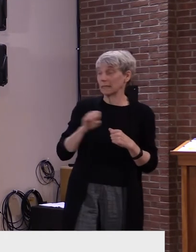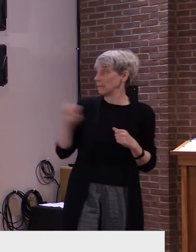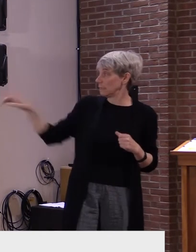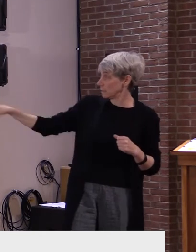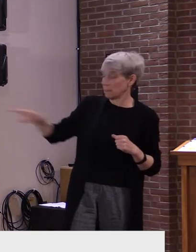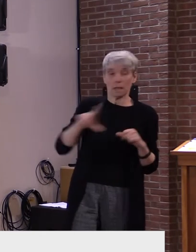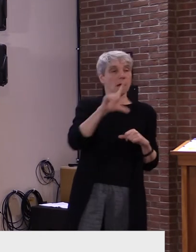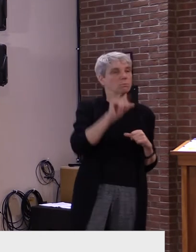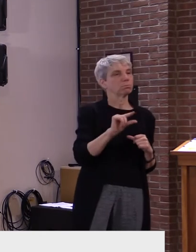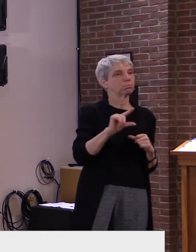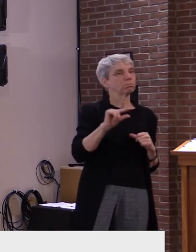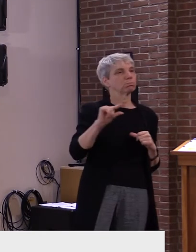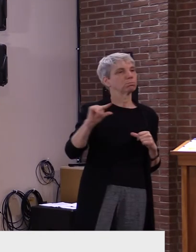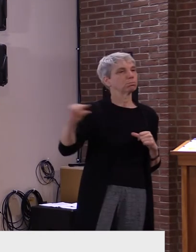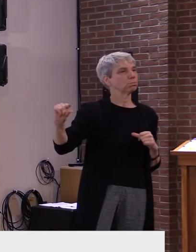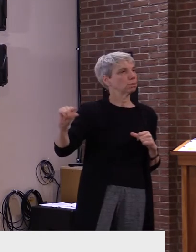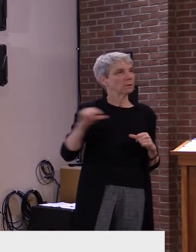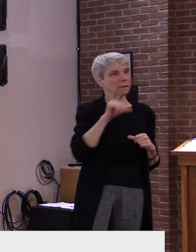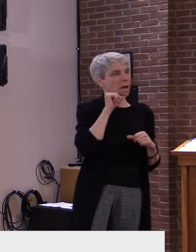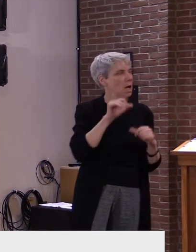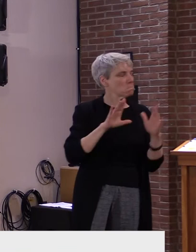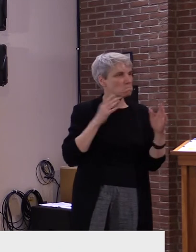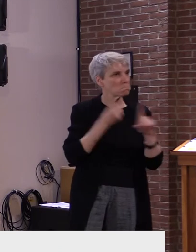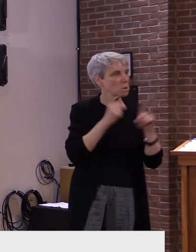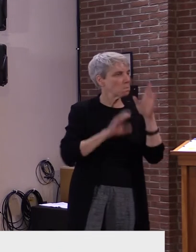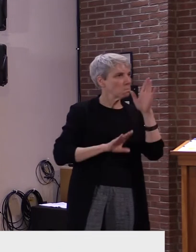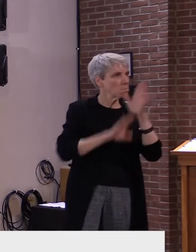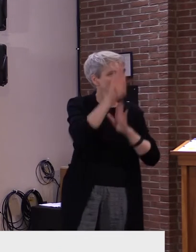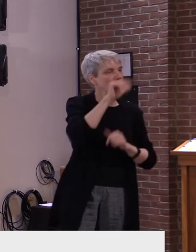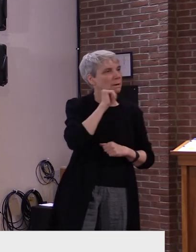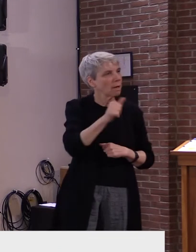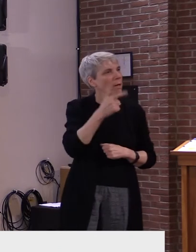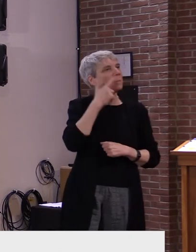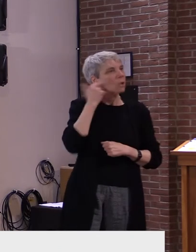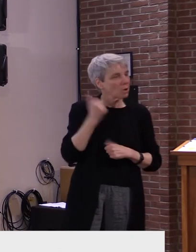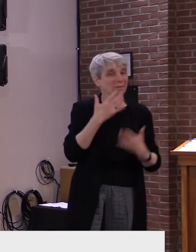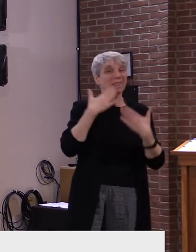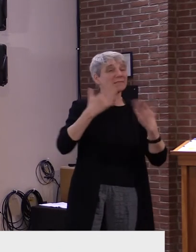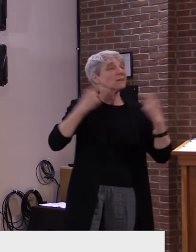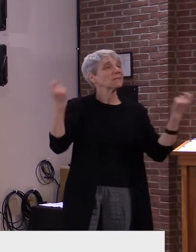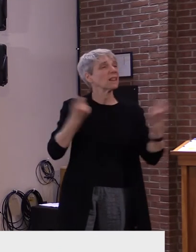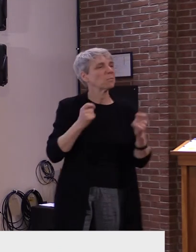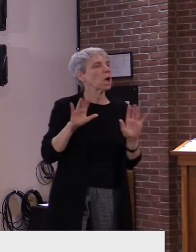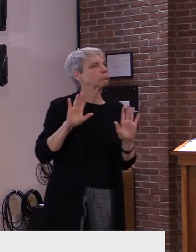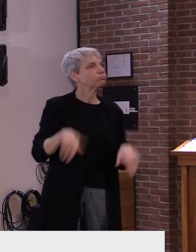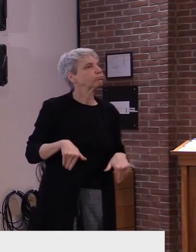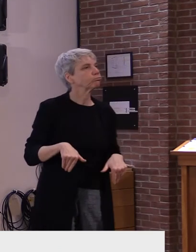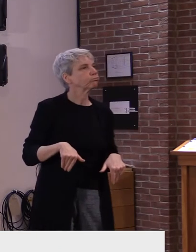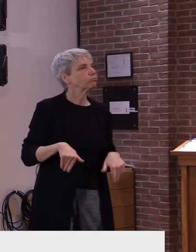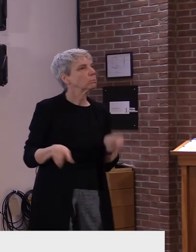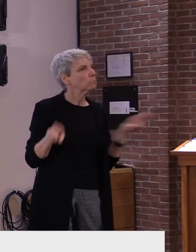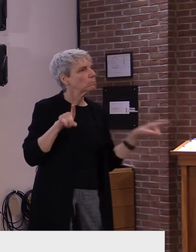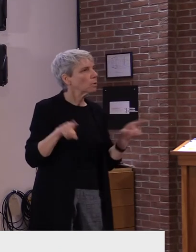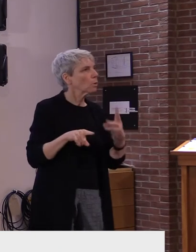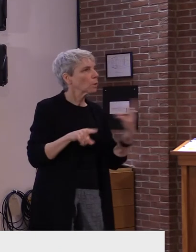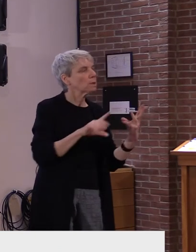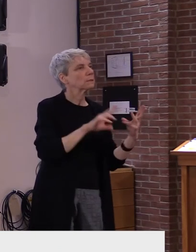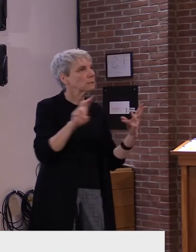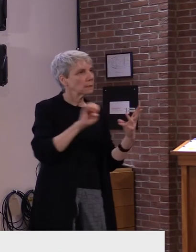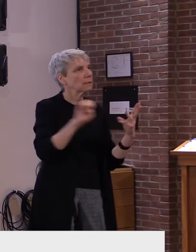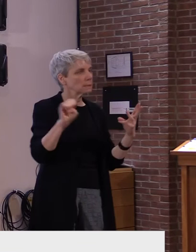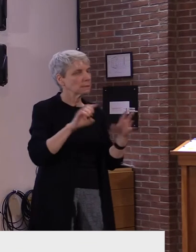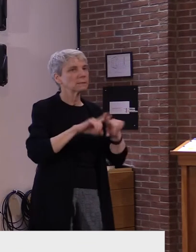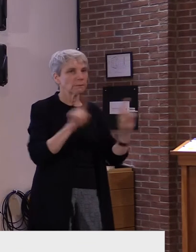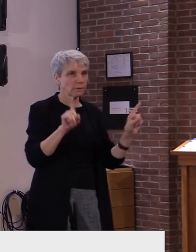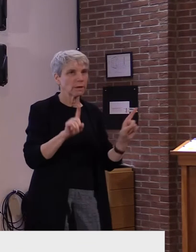happen again if you uh celebrate in the traditional ways it's really a combination unfortunately of travel which we're